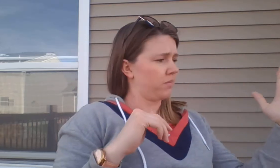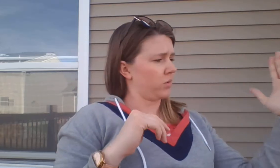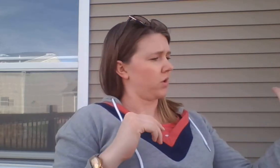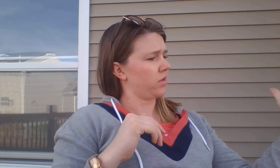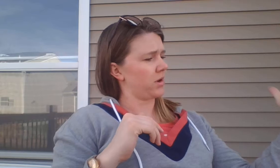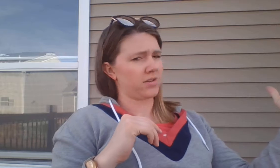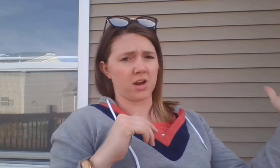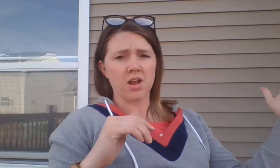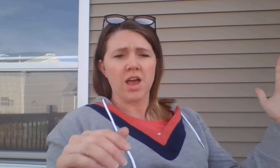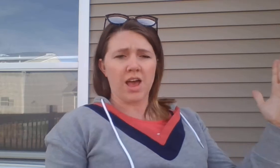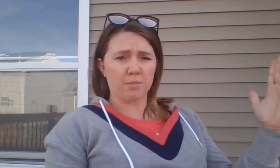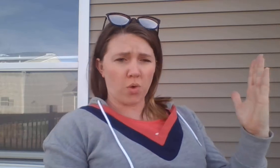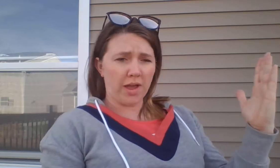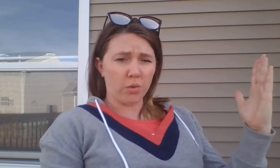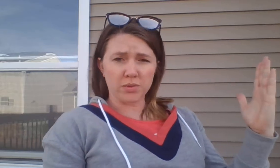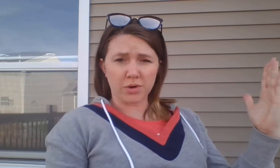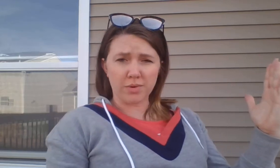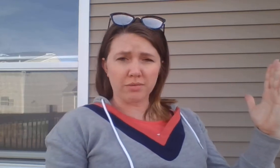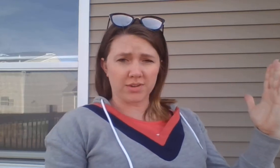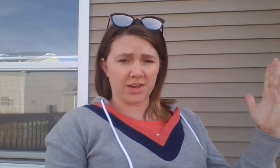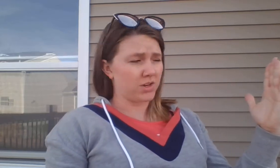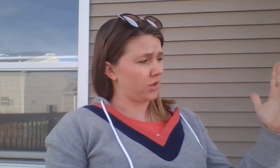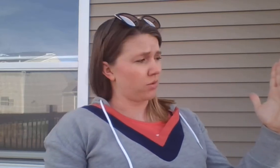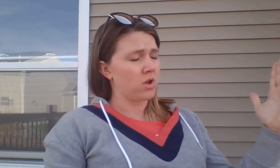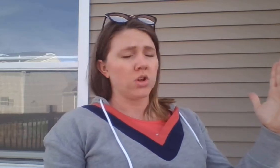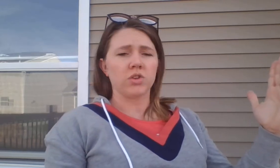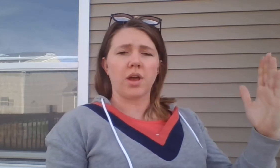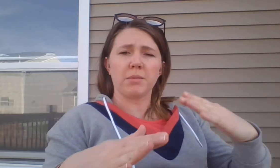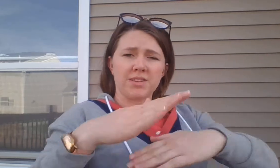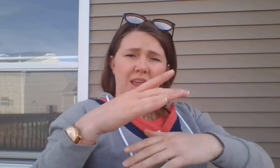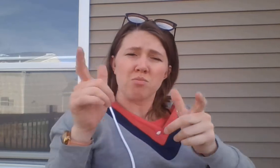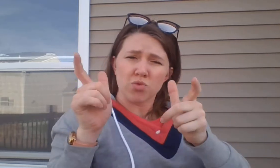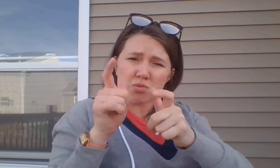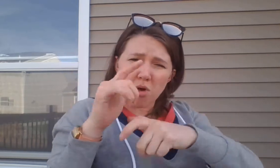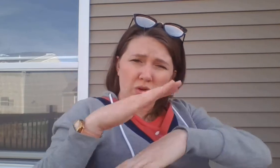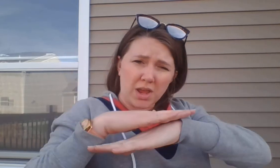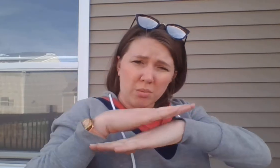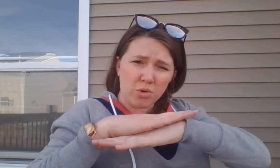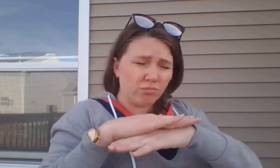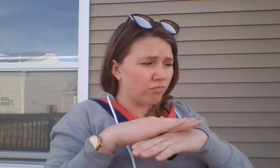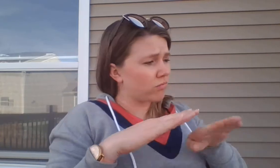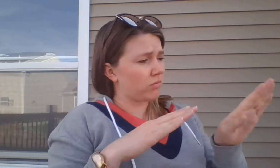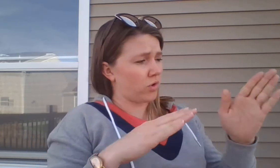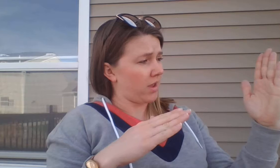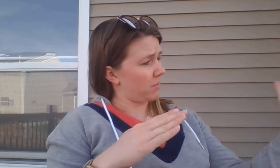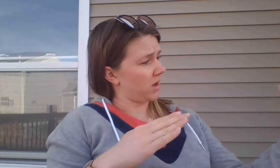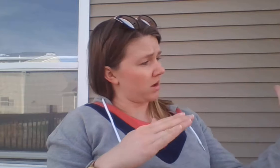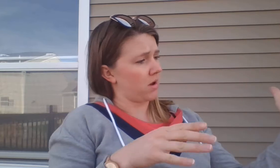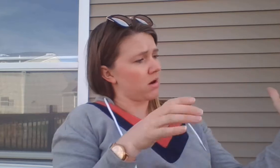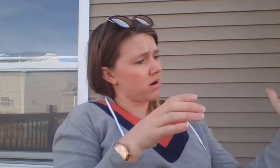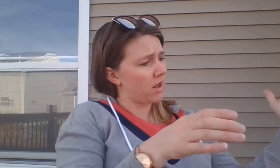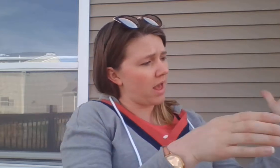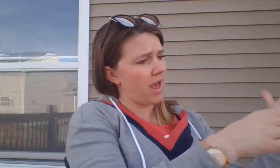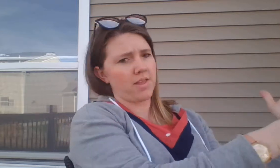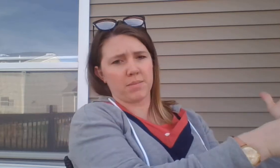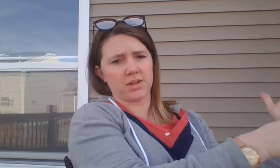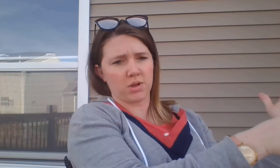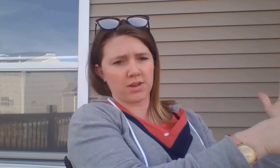So we know the mirror's here. I always want a reference hand too. So I'm going to say small table. So I have my mirror and then my small